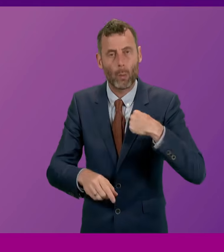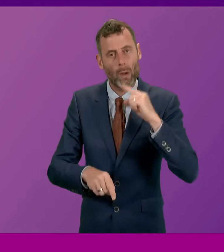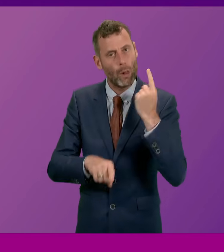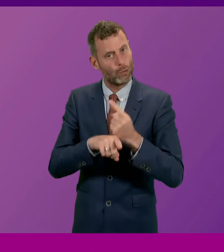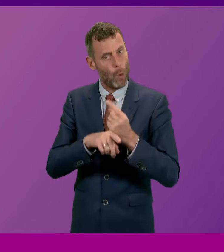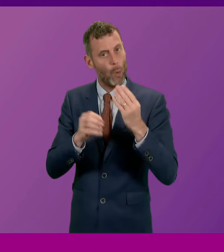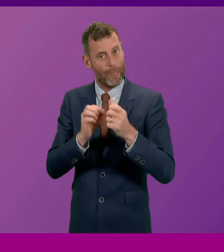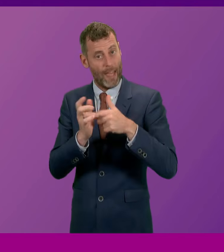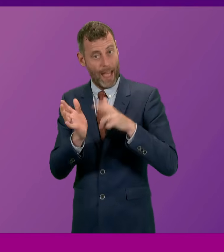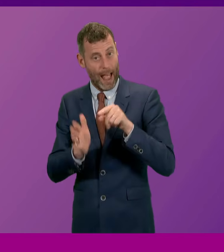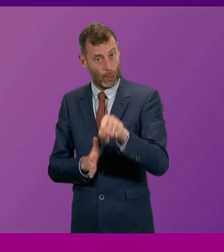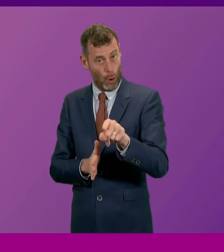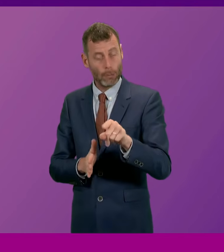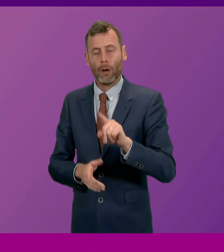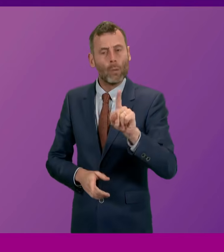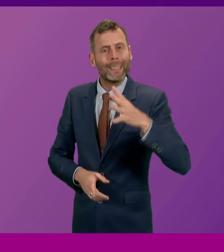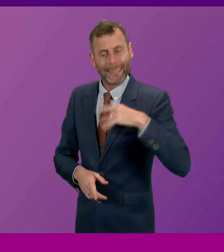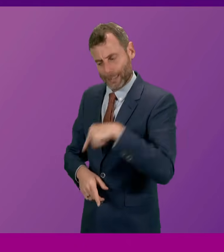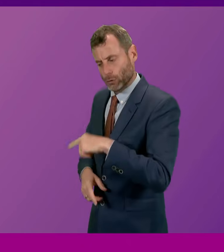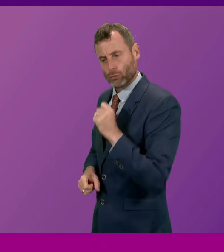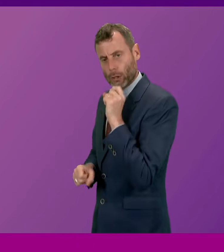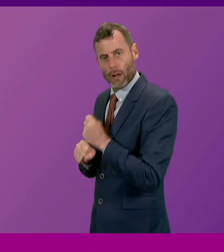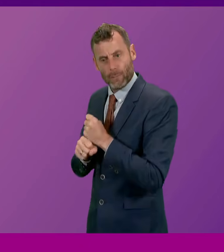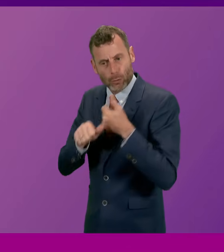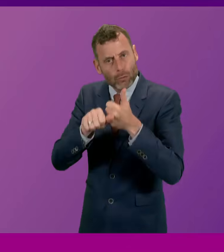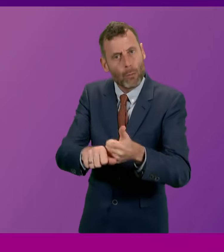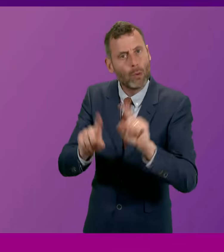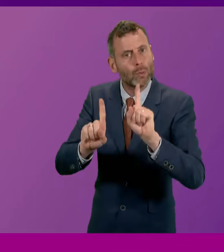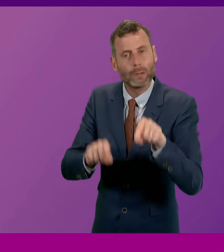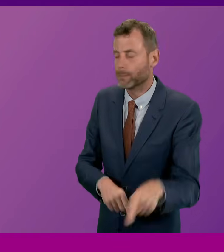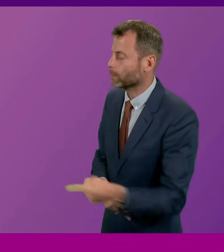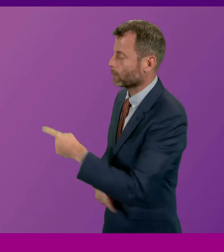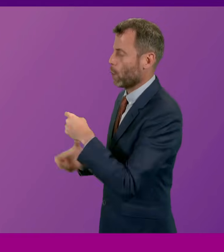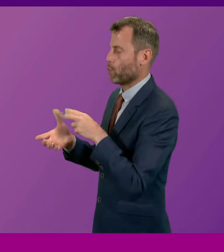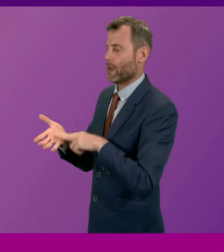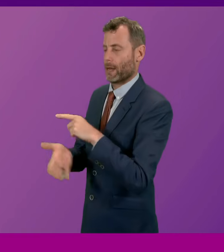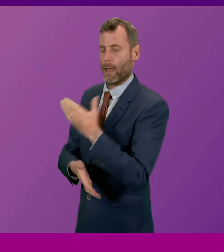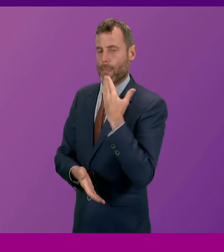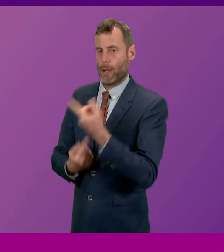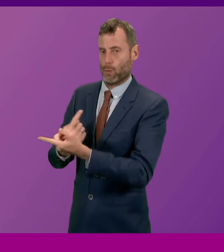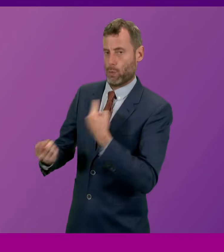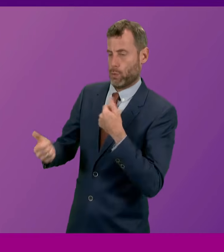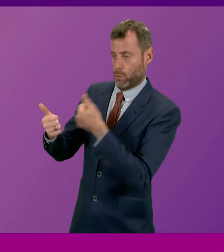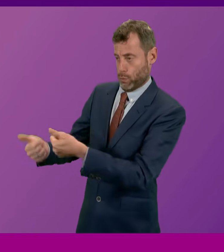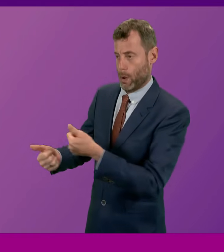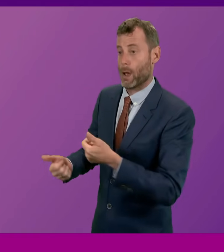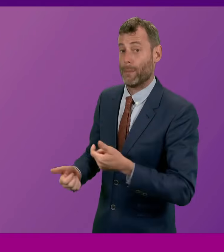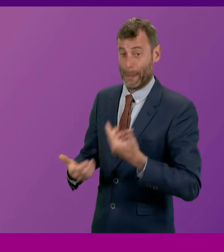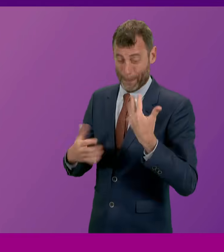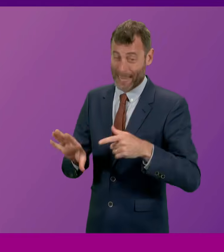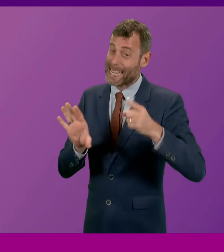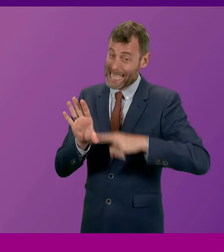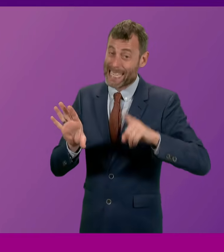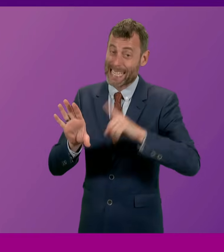required from the Scottish Government to progress the project further. Audrey Nicholl. I thank the First Minister for his response, and after years